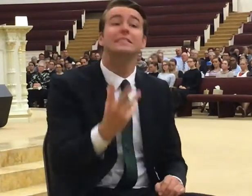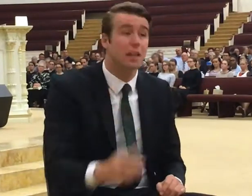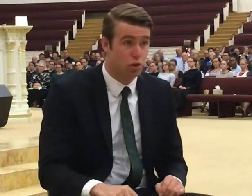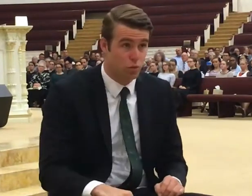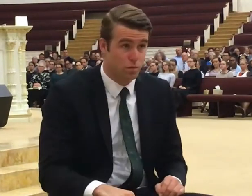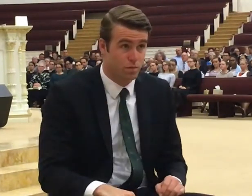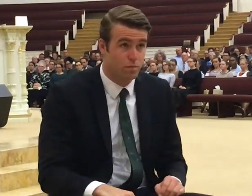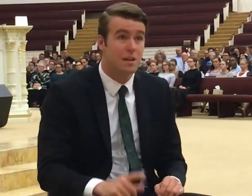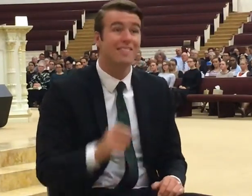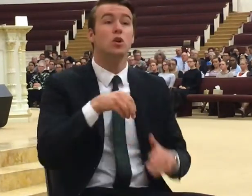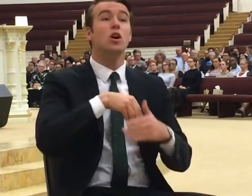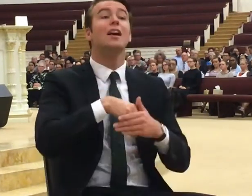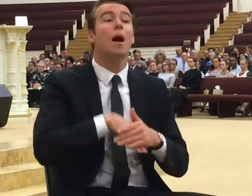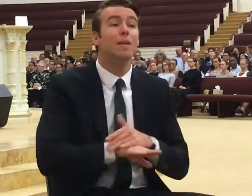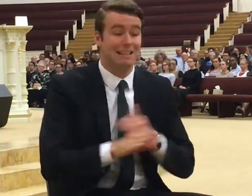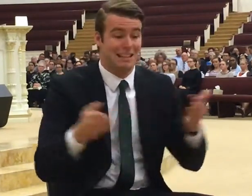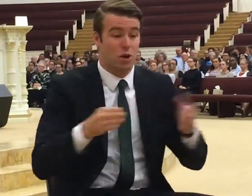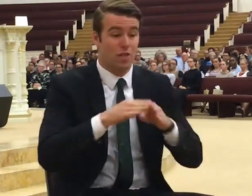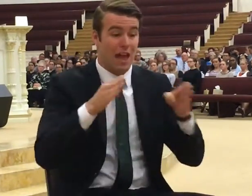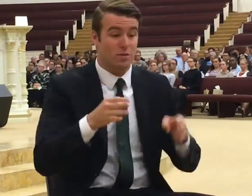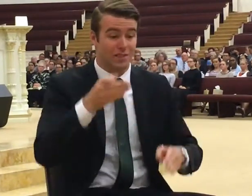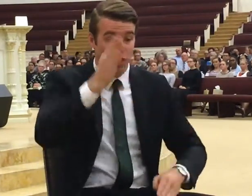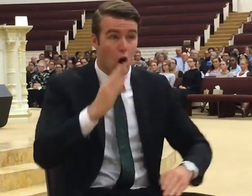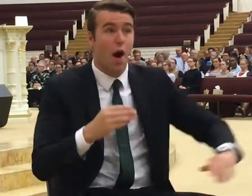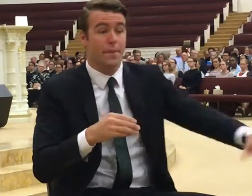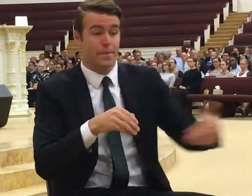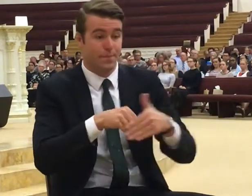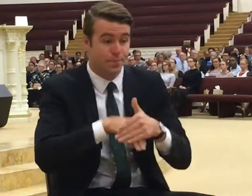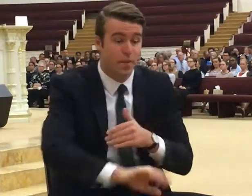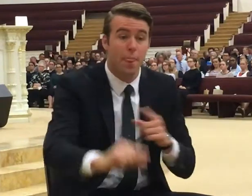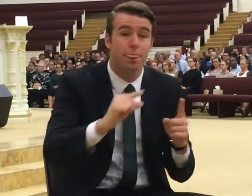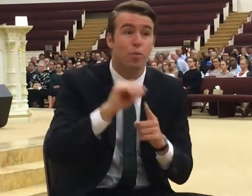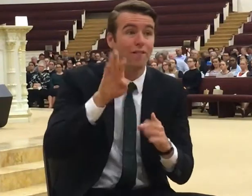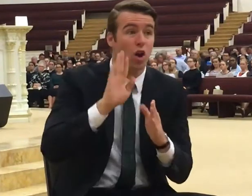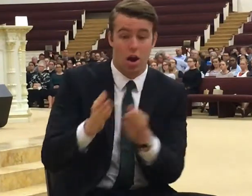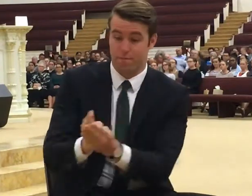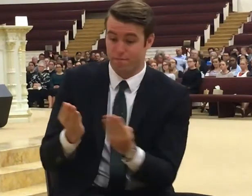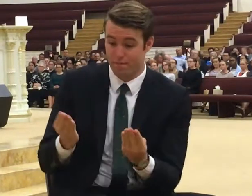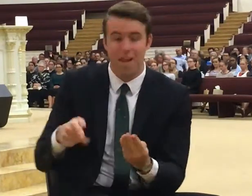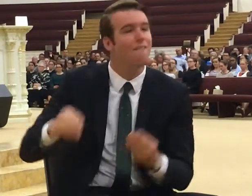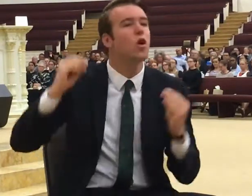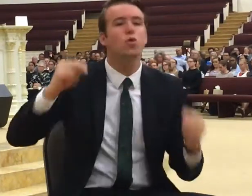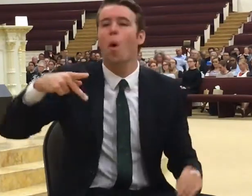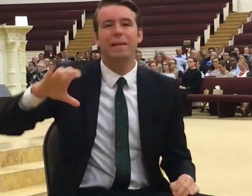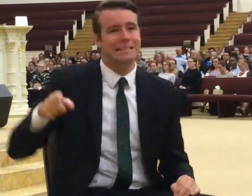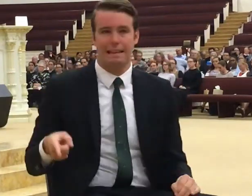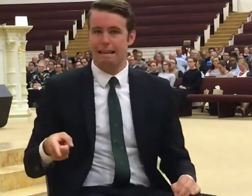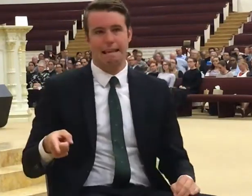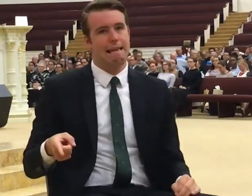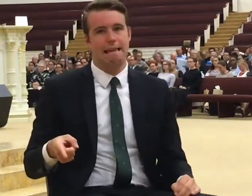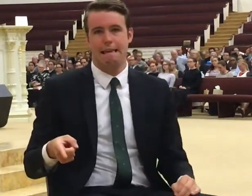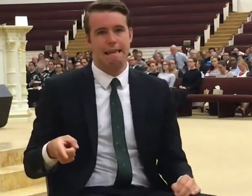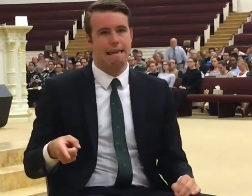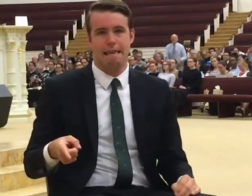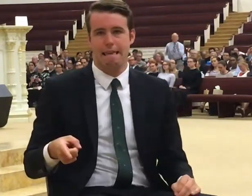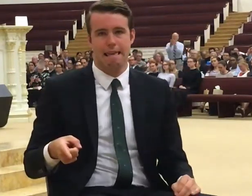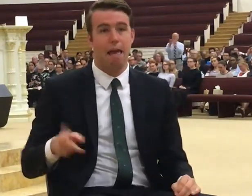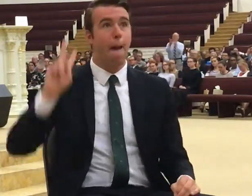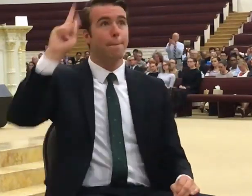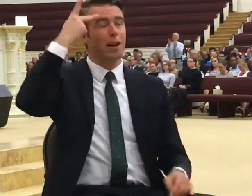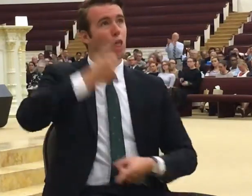When you come to the house of God, when it comes to the Word of God, there is no political correctness. It's